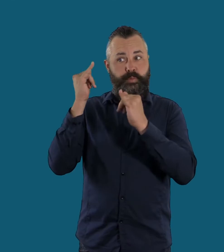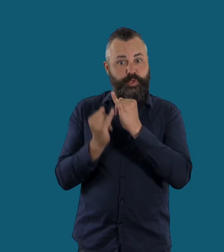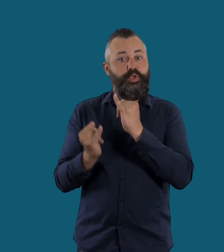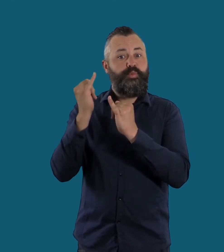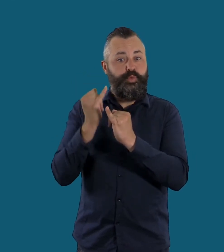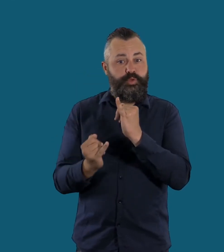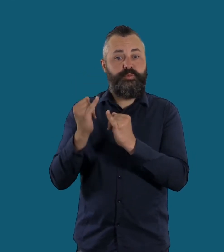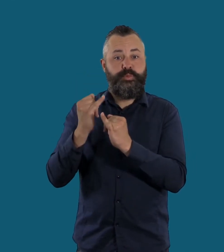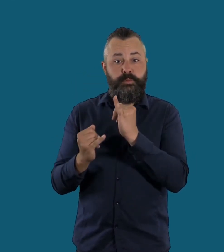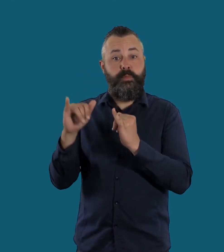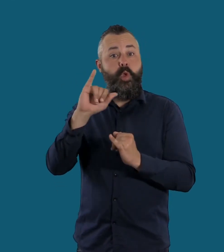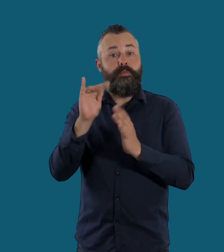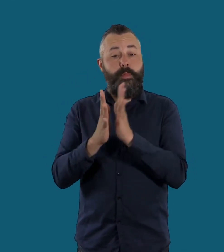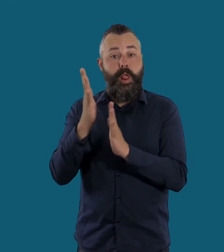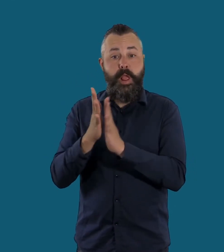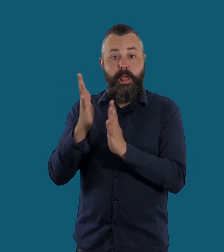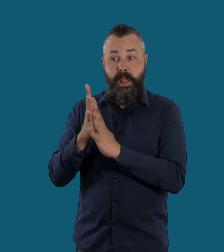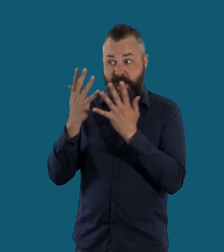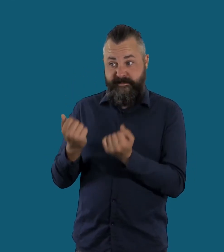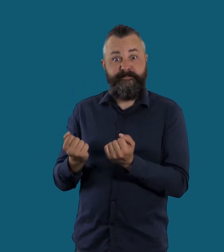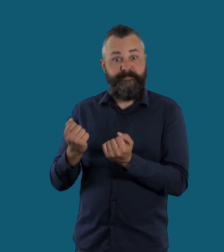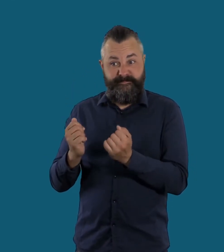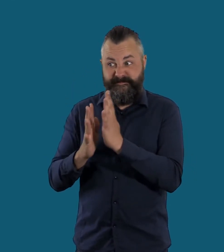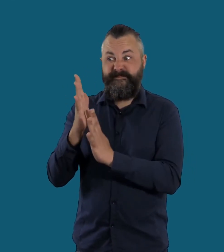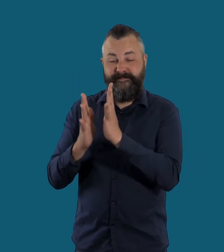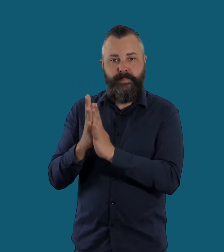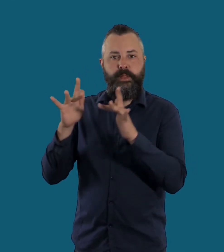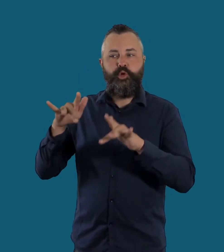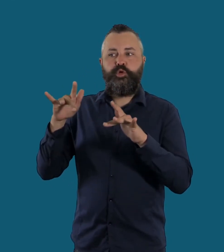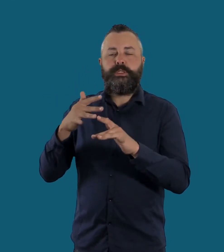Communities are asked to pay attention to the situation and take actions accordingly.